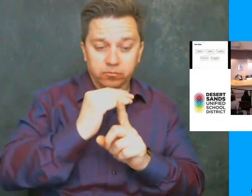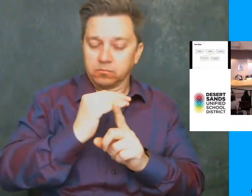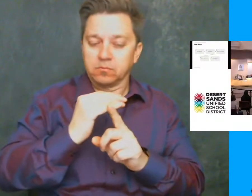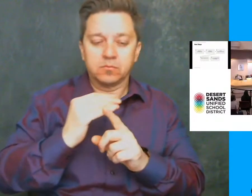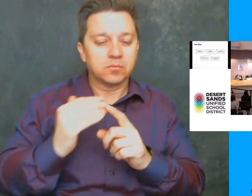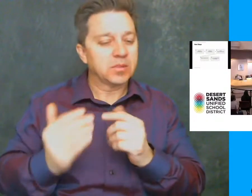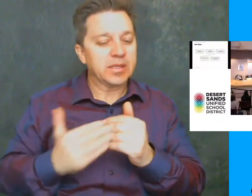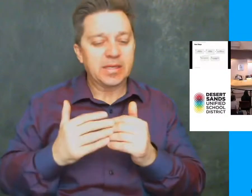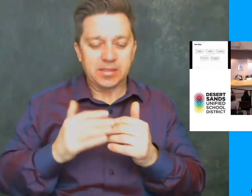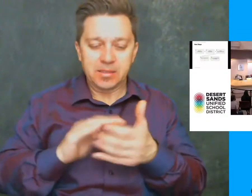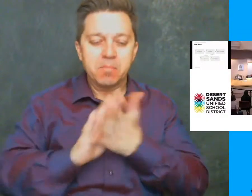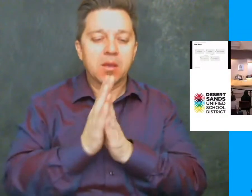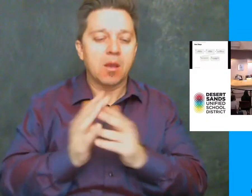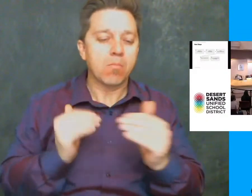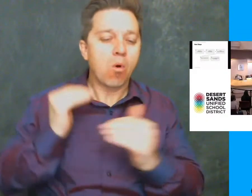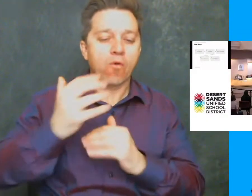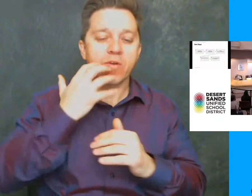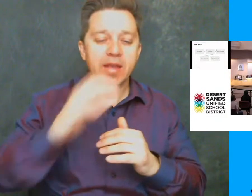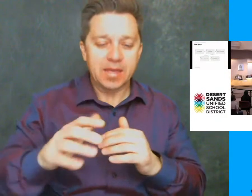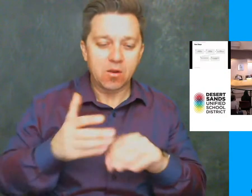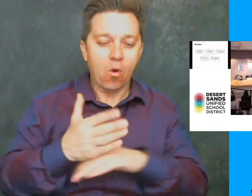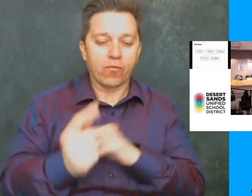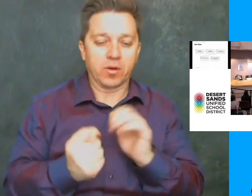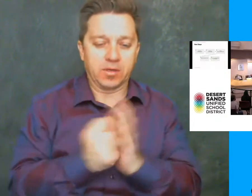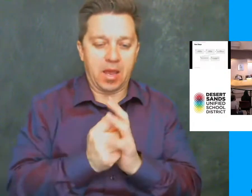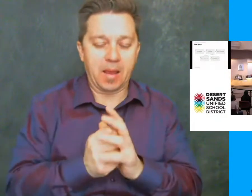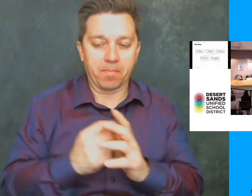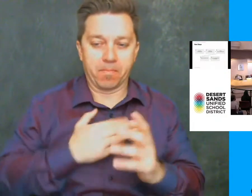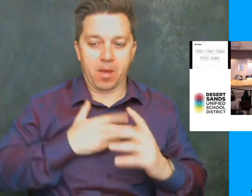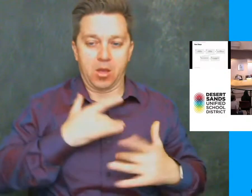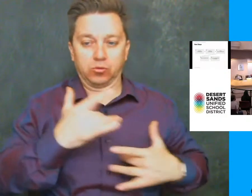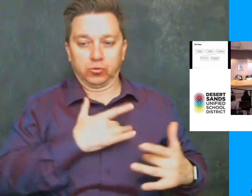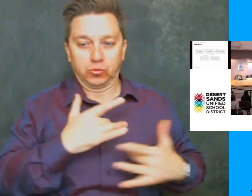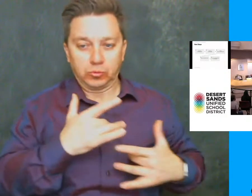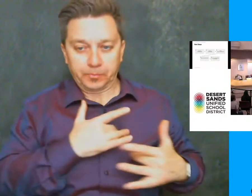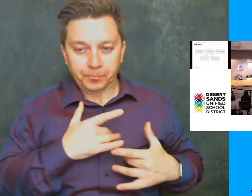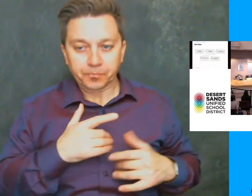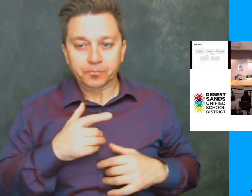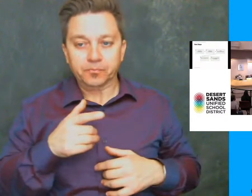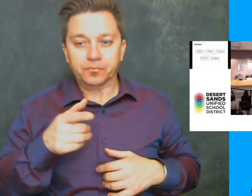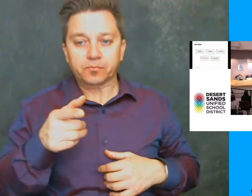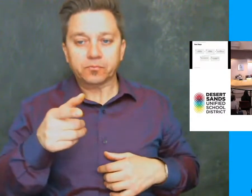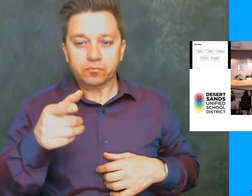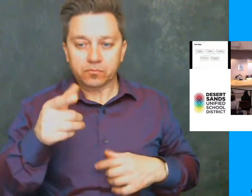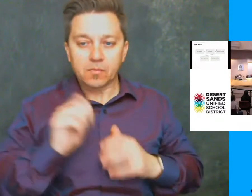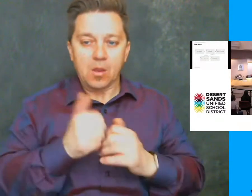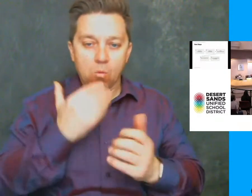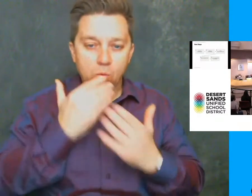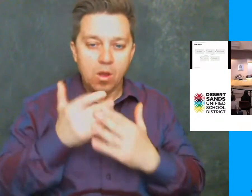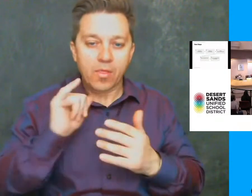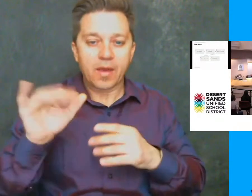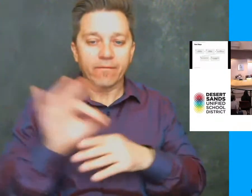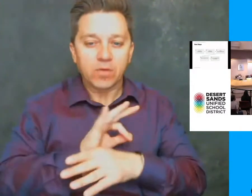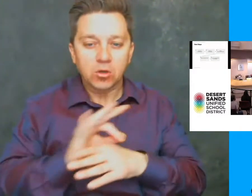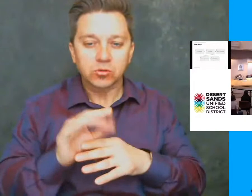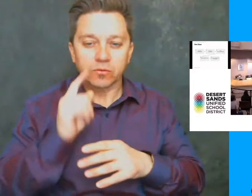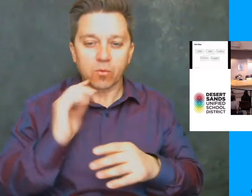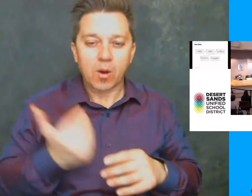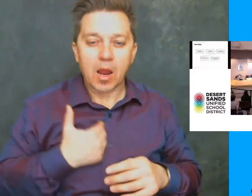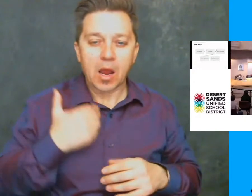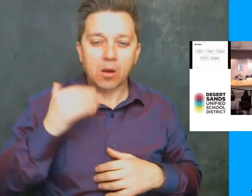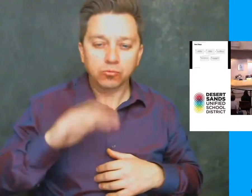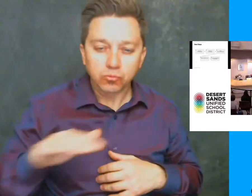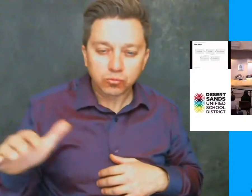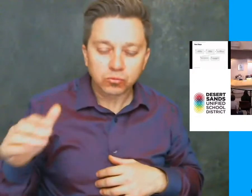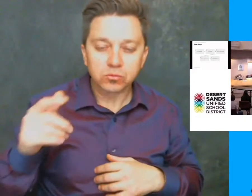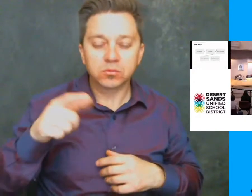over time. So my concern obviously is, you know, how well that functions for our kids, that they